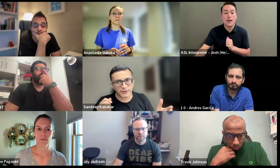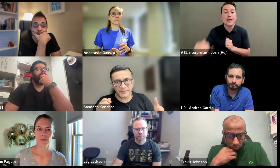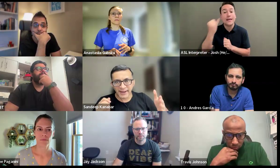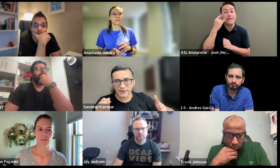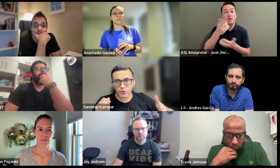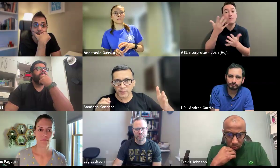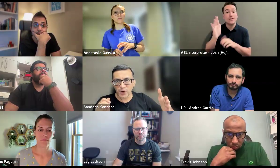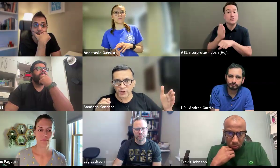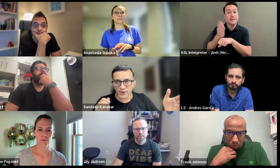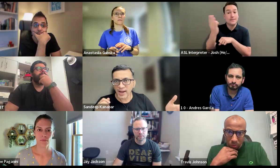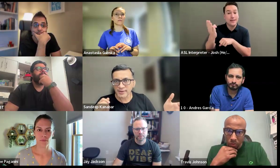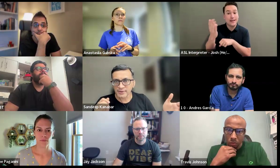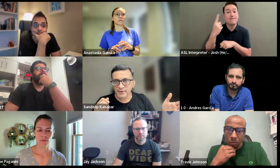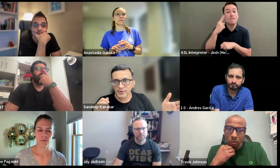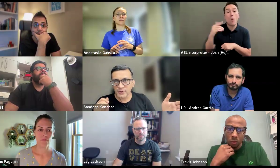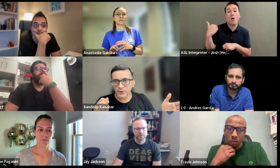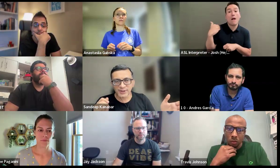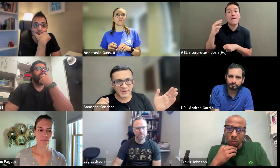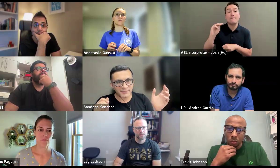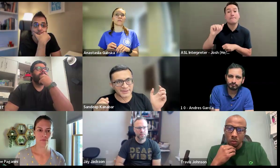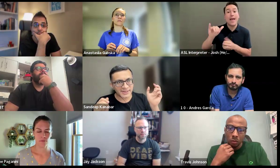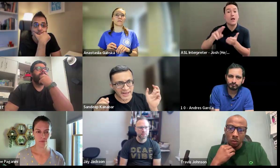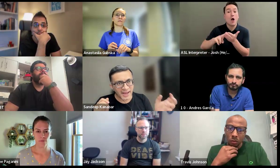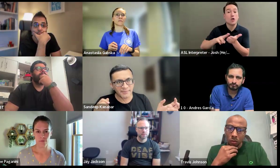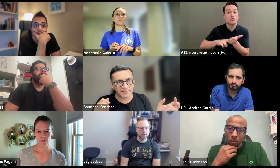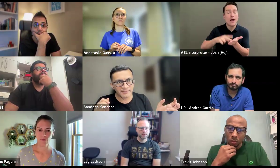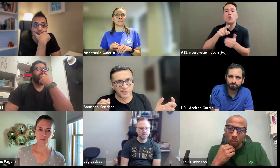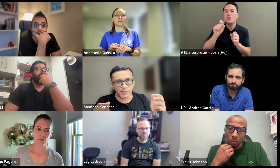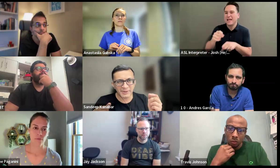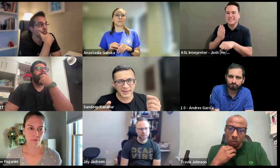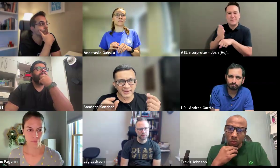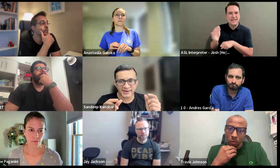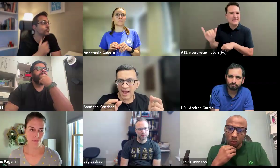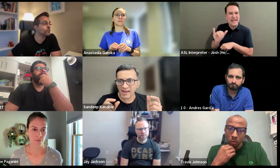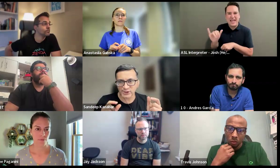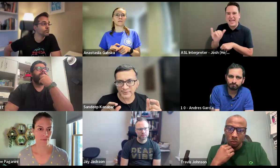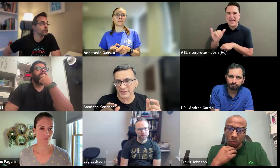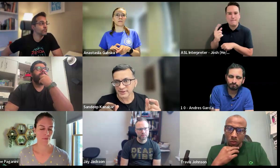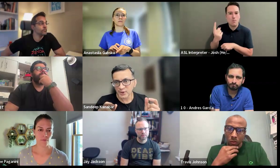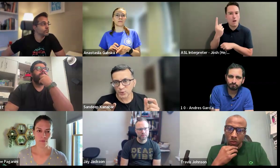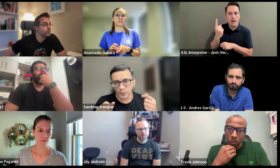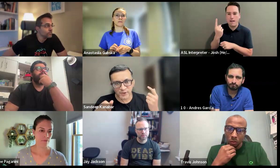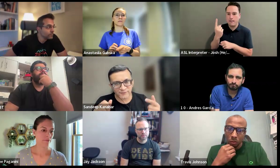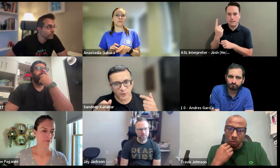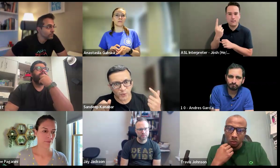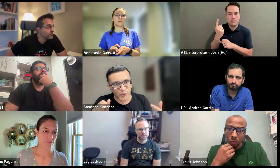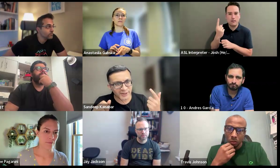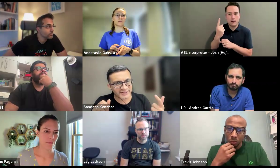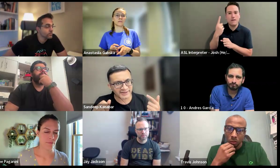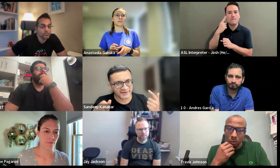the main cube contract, you can submit the same, probably rehash it a bit to one of the co-located